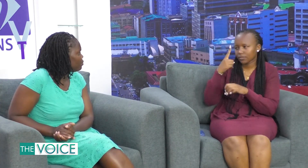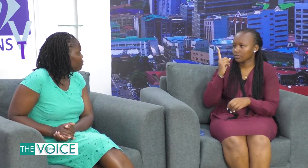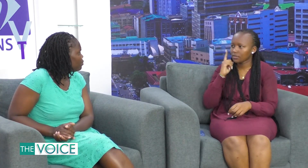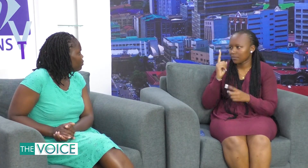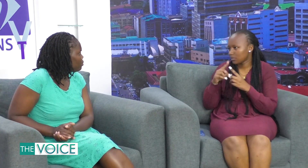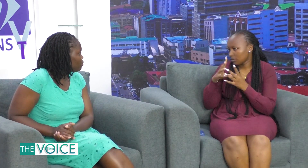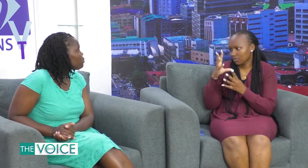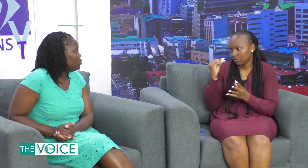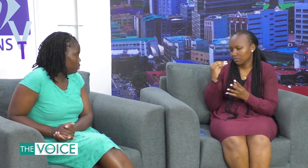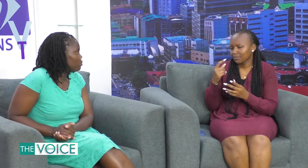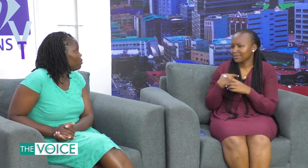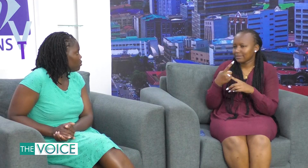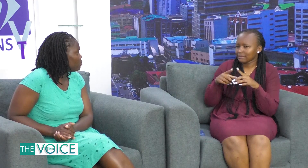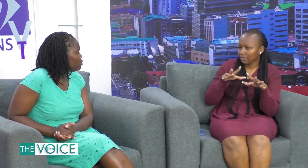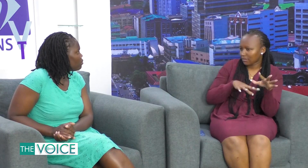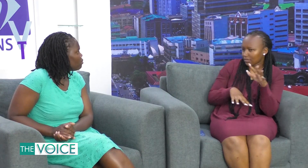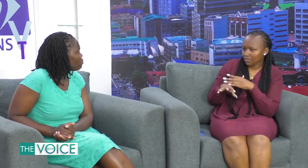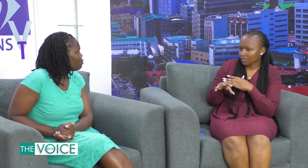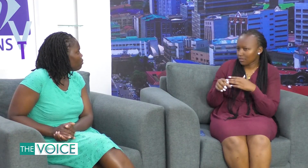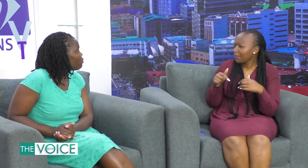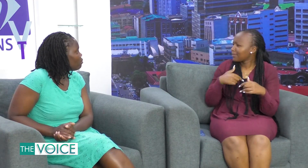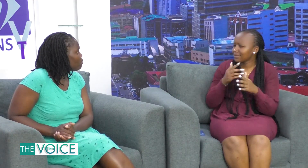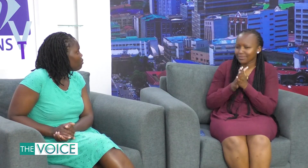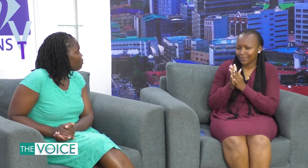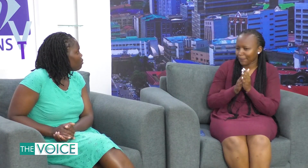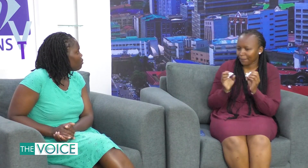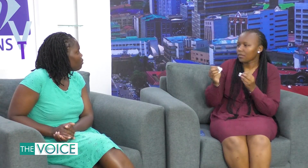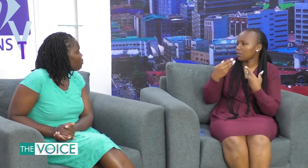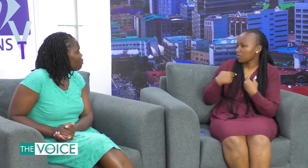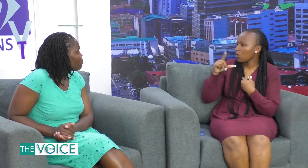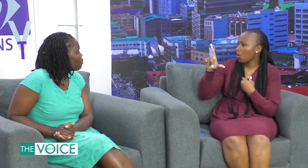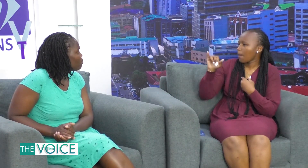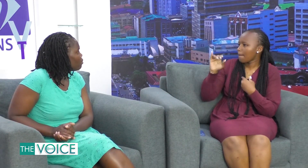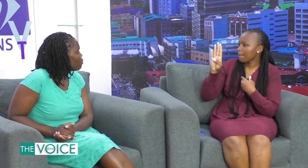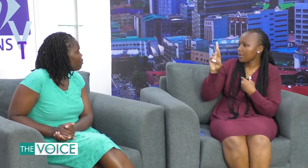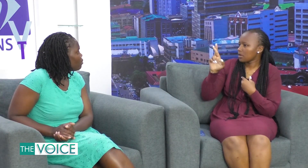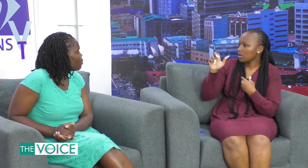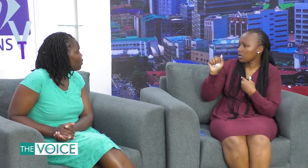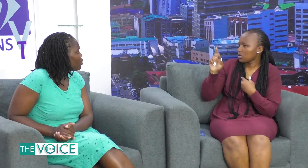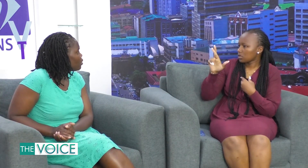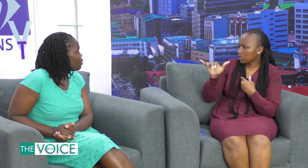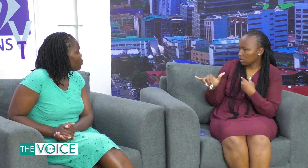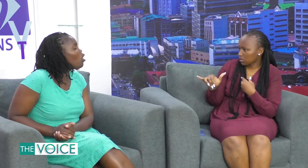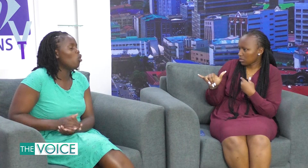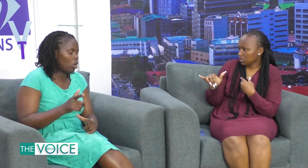Kenyatta University, it was very much hard because I was deaf, so they said it was hard for a deaf to become a lawyer.